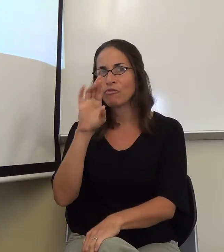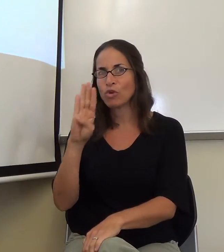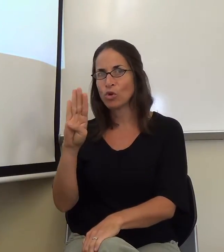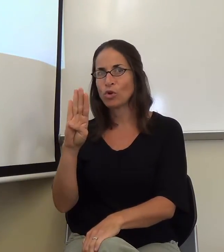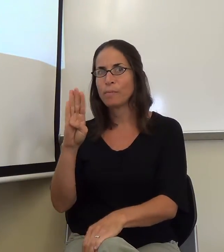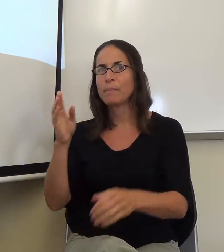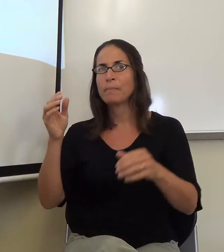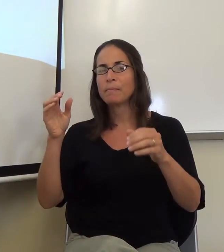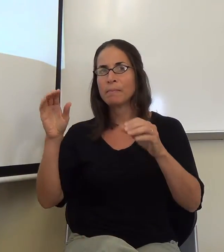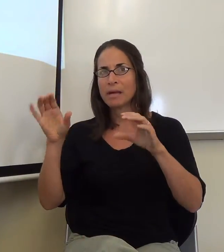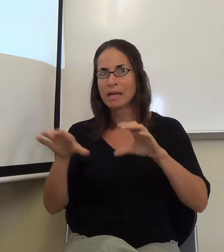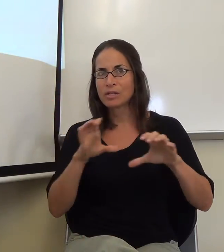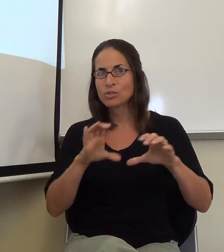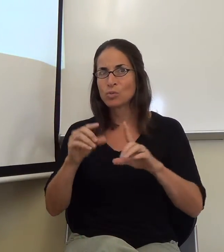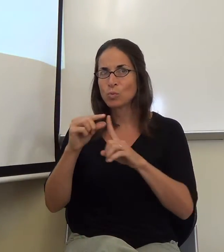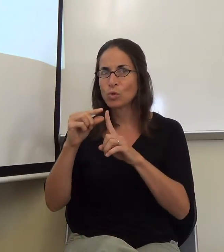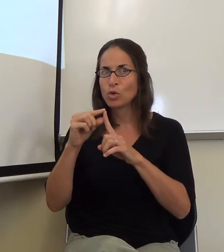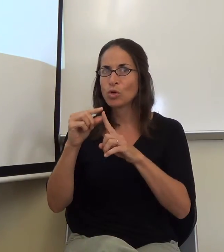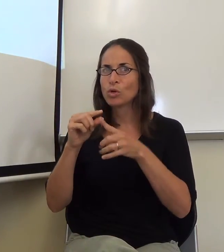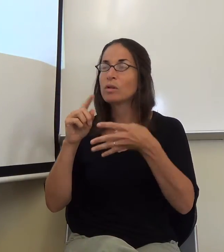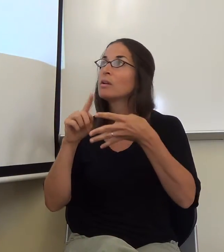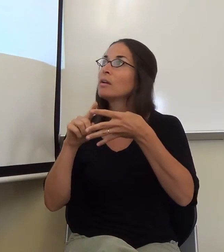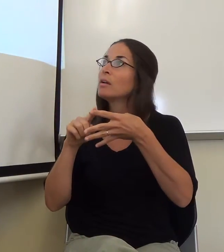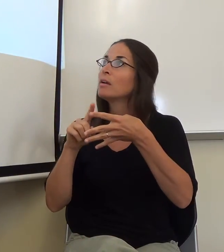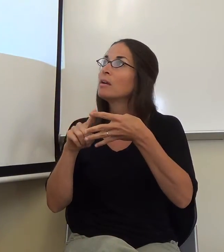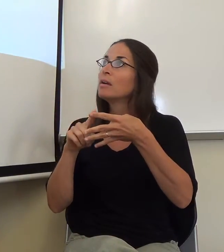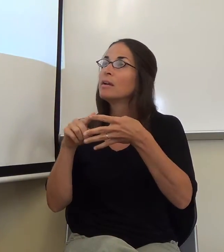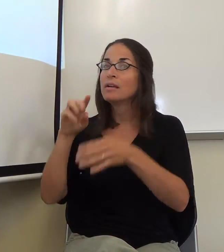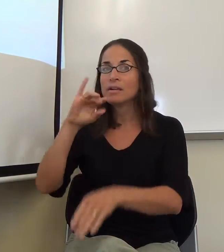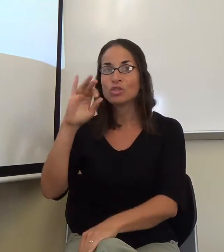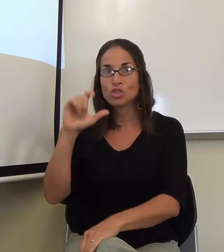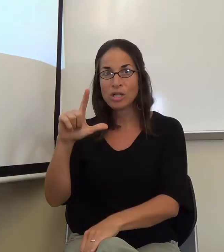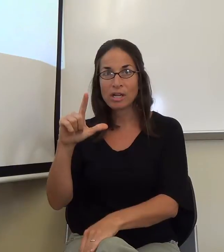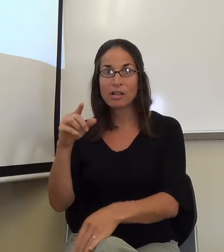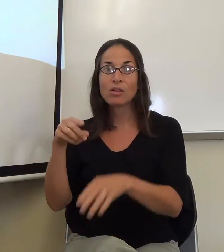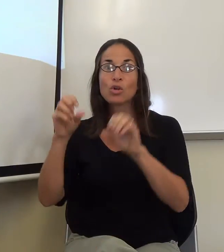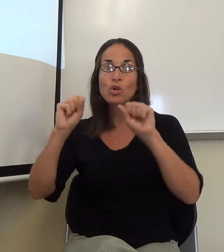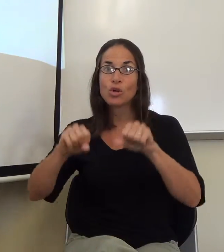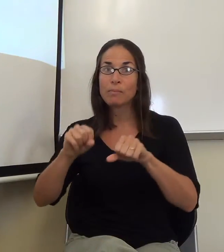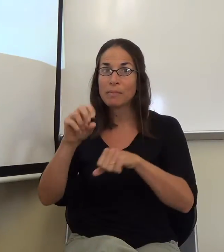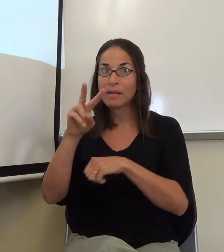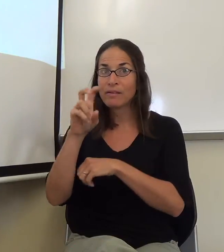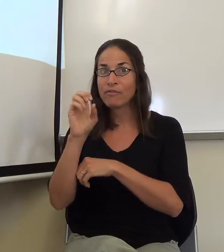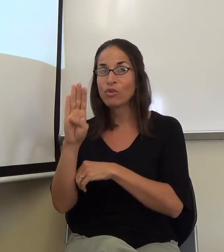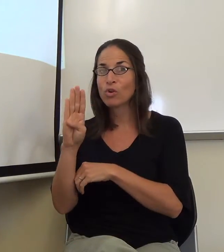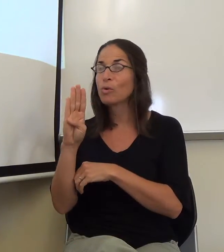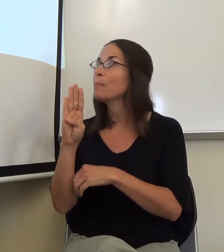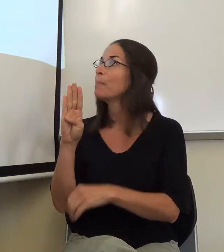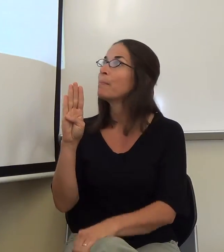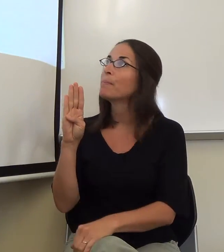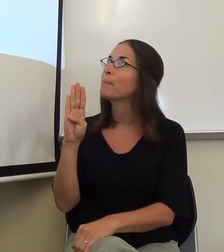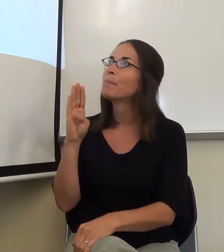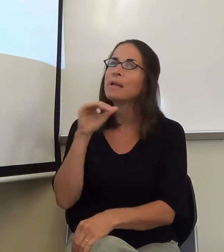word. This could be a verb, but it wouldn't make sense